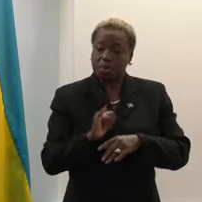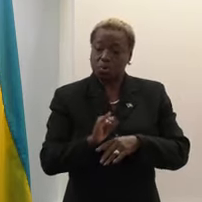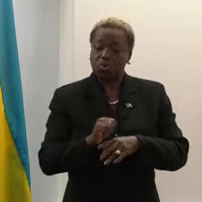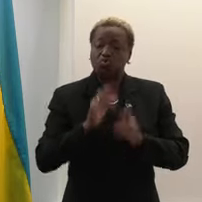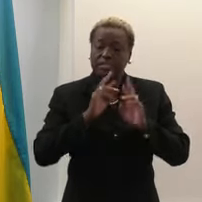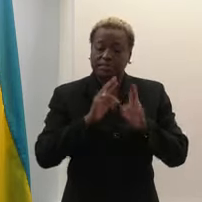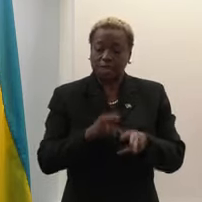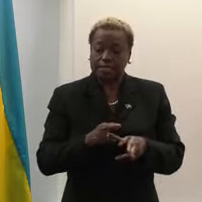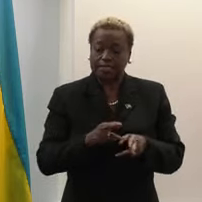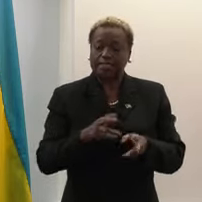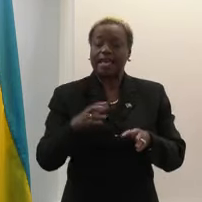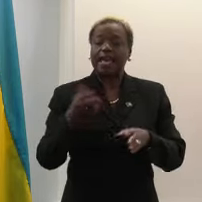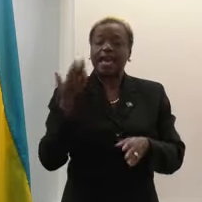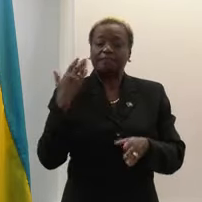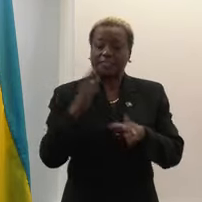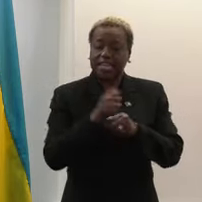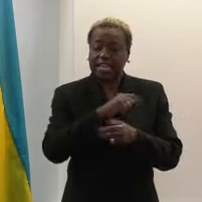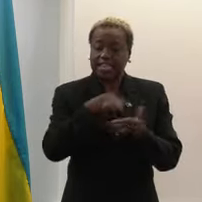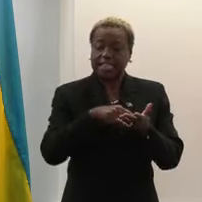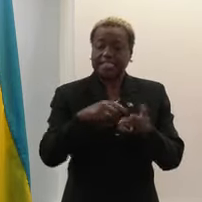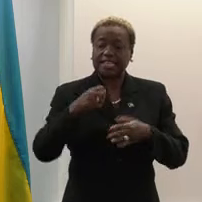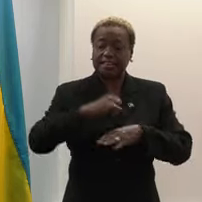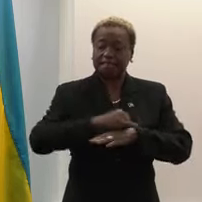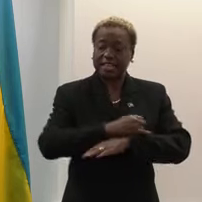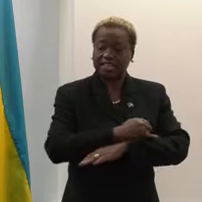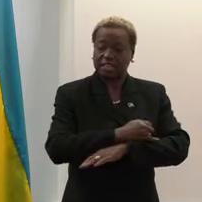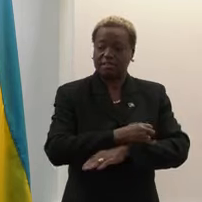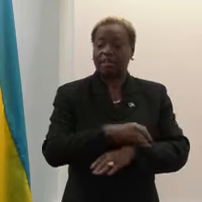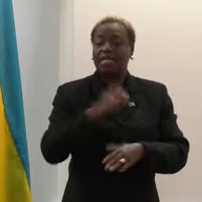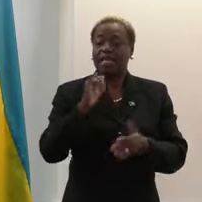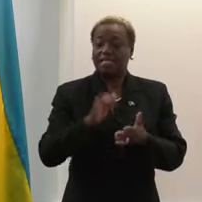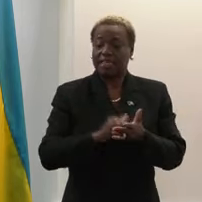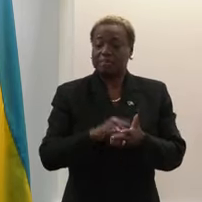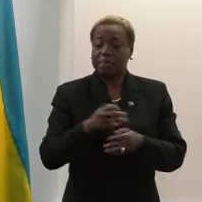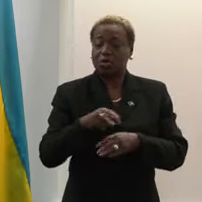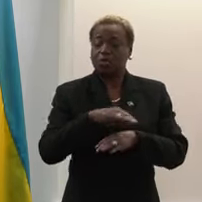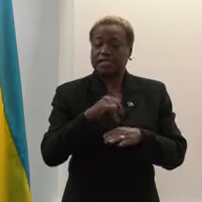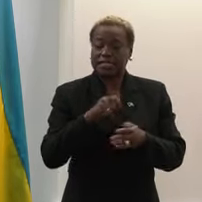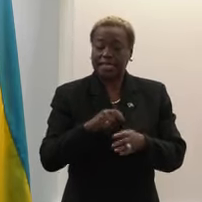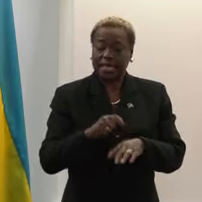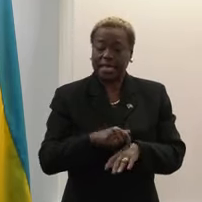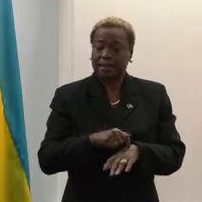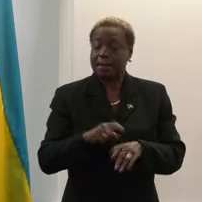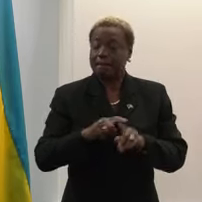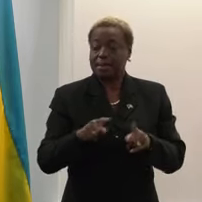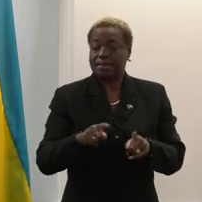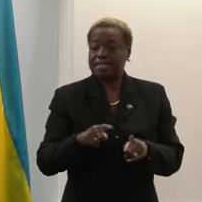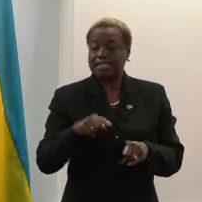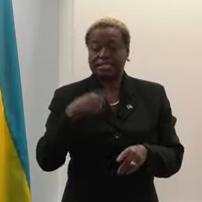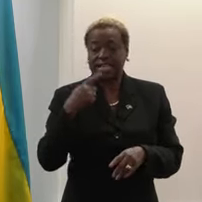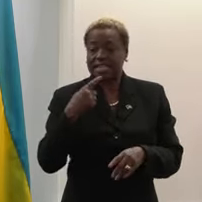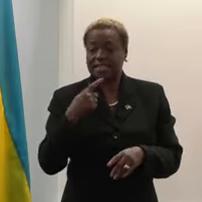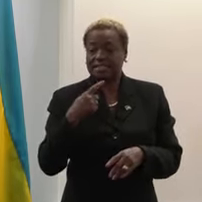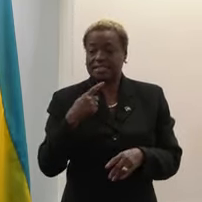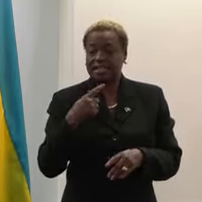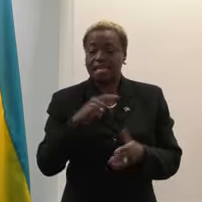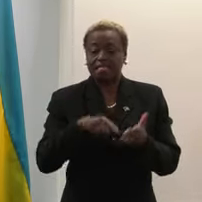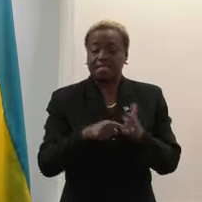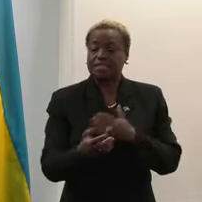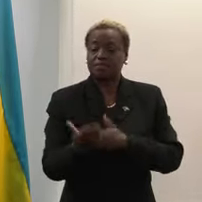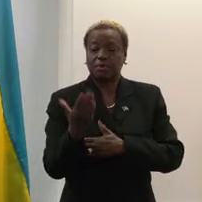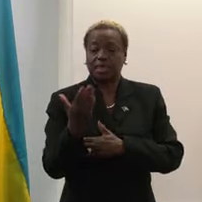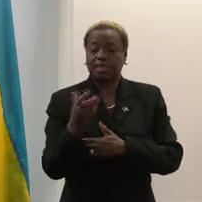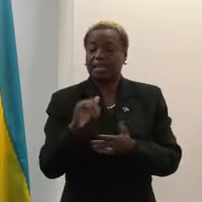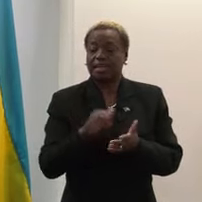getting this kind of infection, and that may wane over time, but most definitely he said this morning that he thinks that you